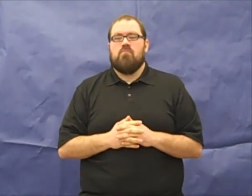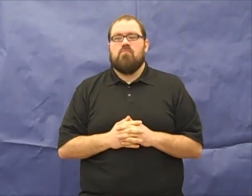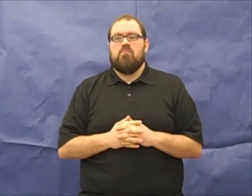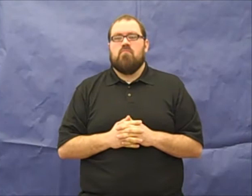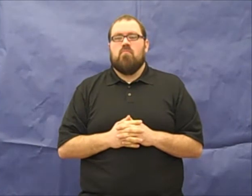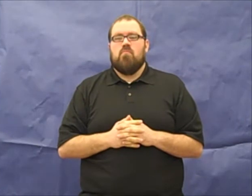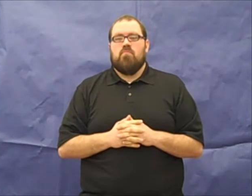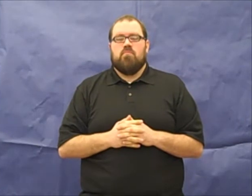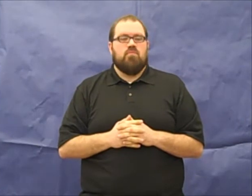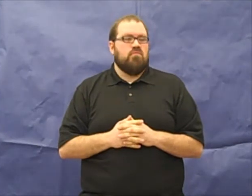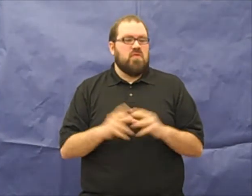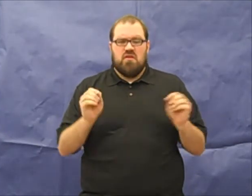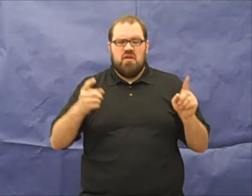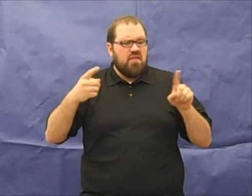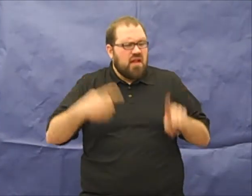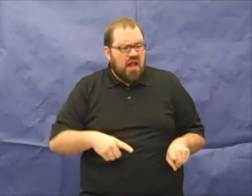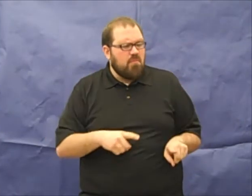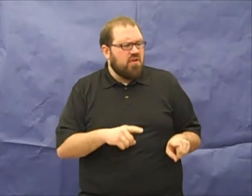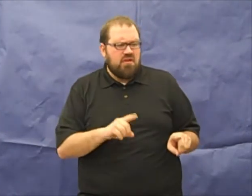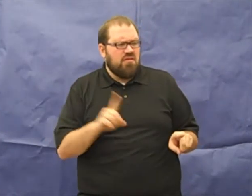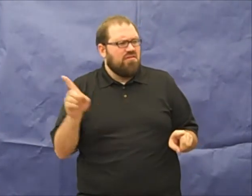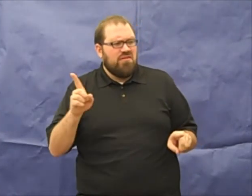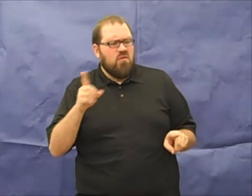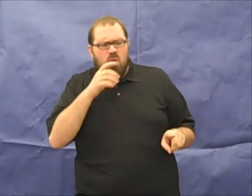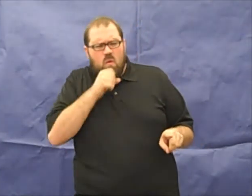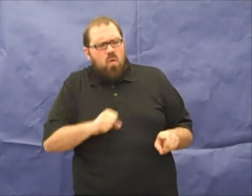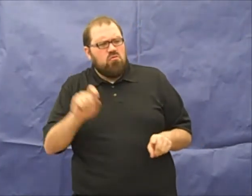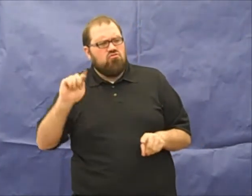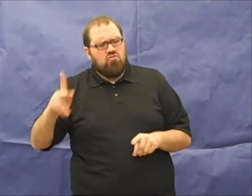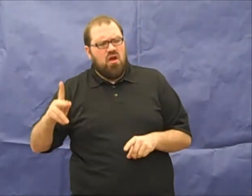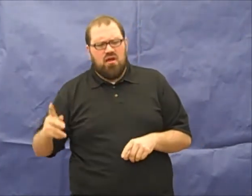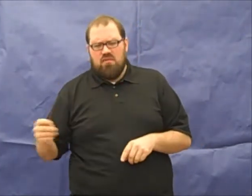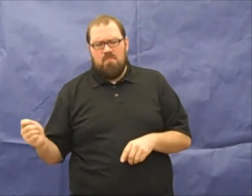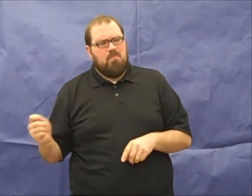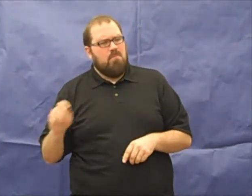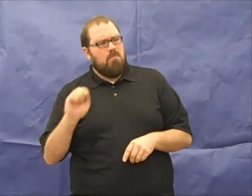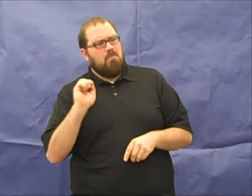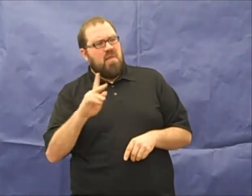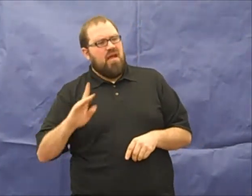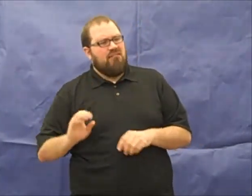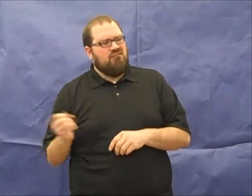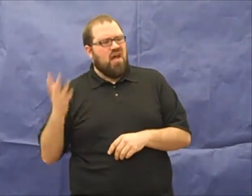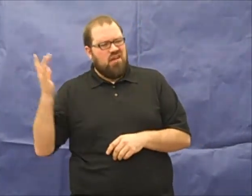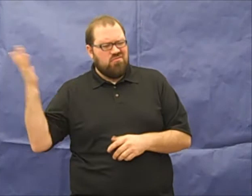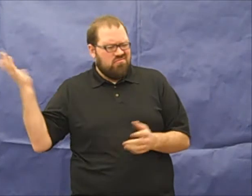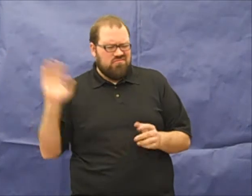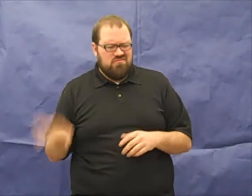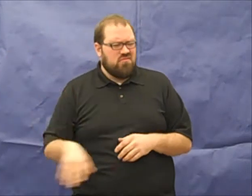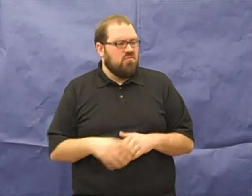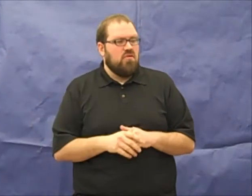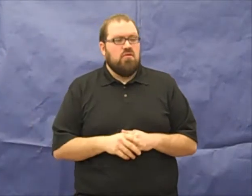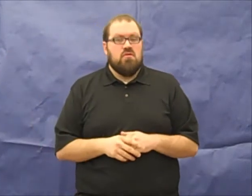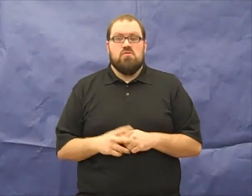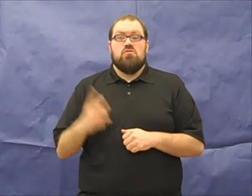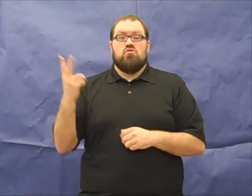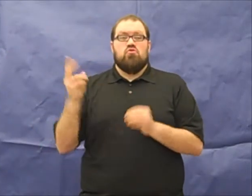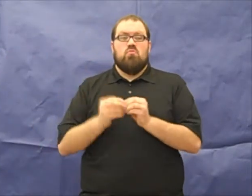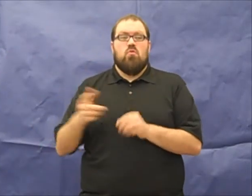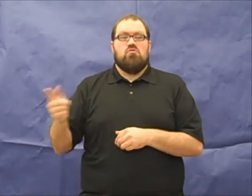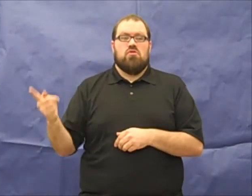"Nothing happened, Effie. An old truck backfired," says PETA evenly. 2 more shots. The door